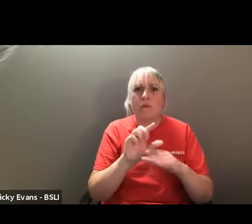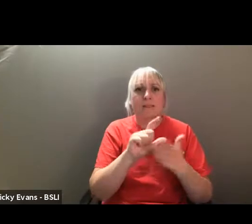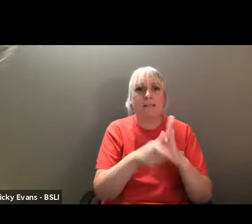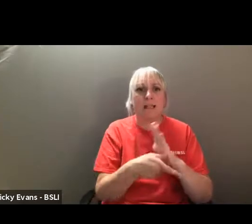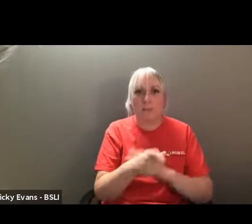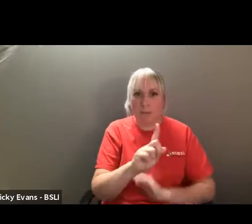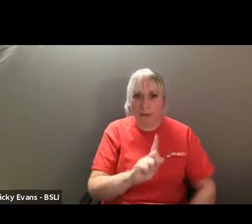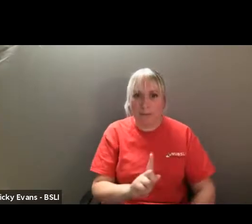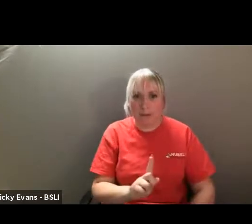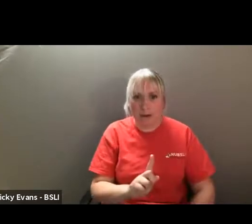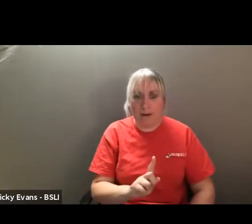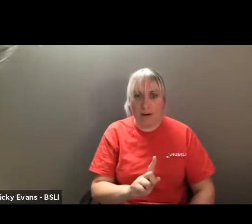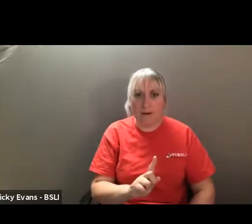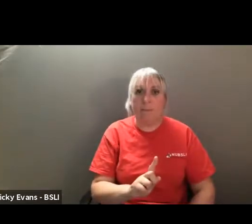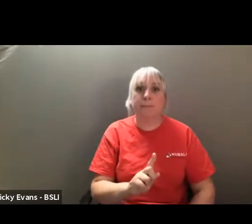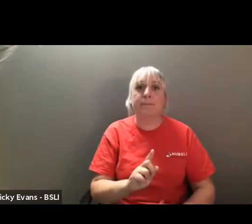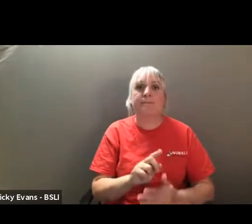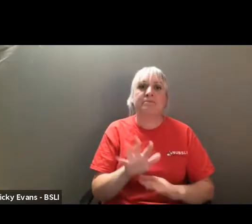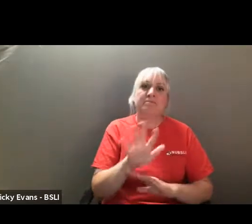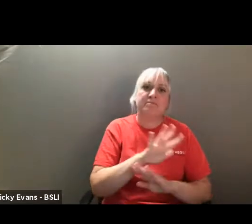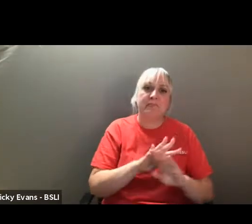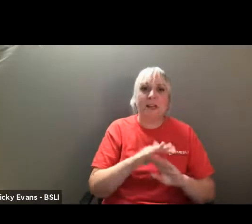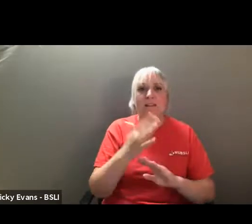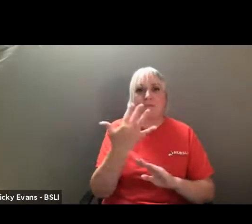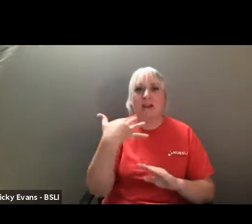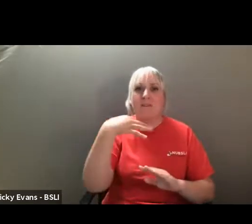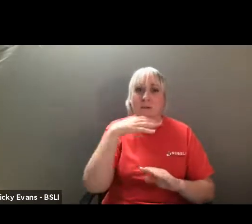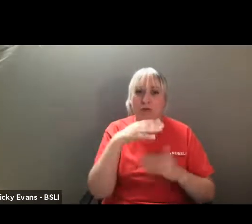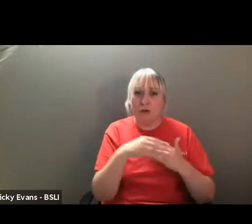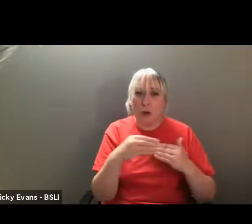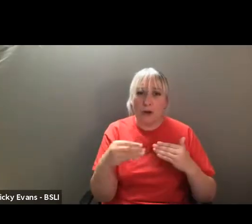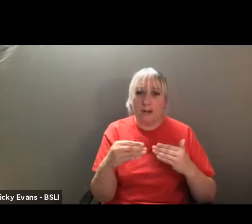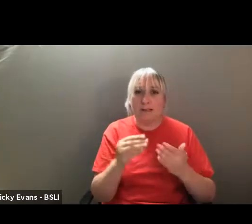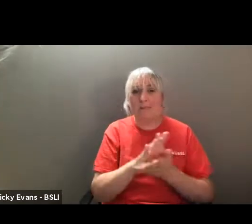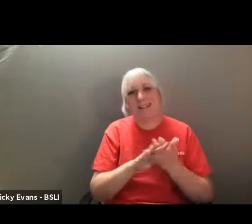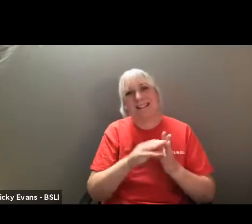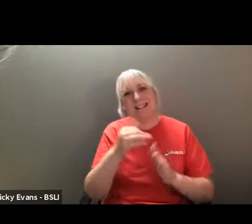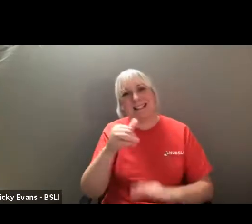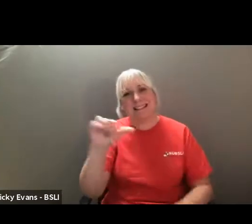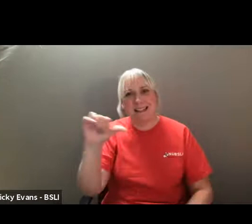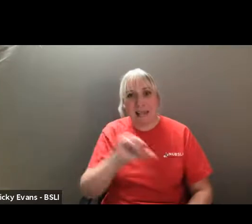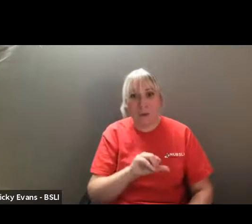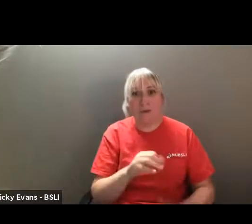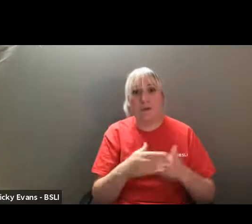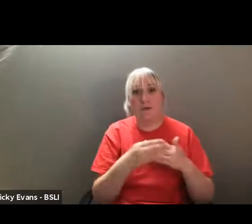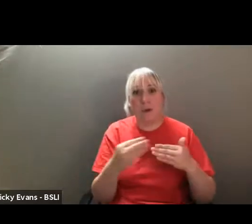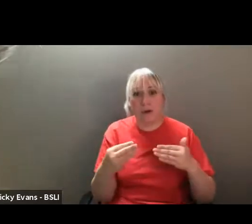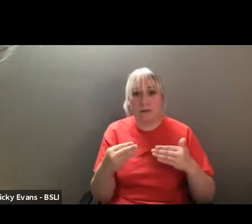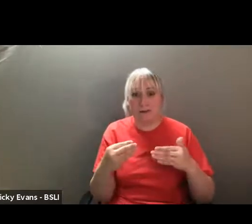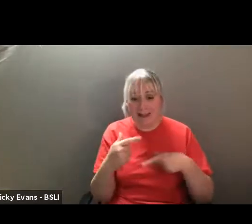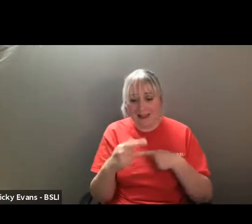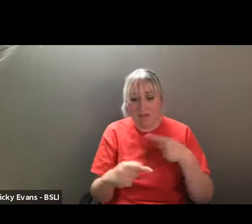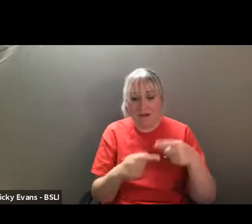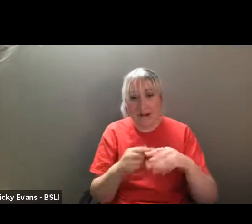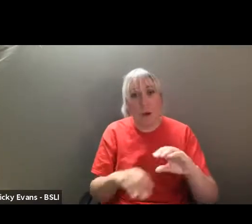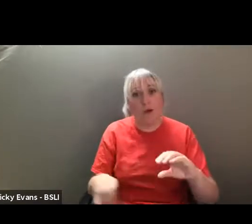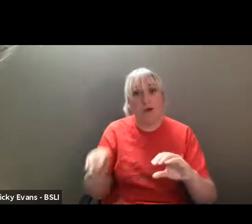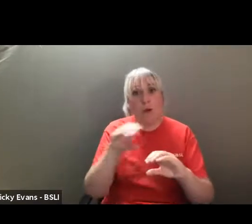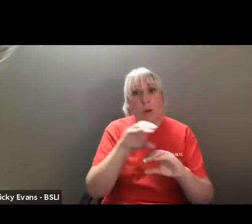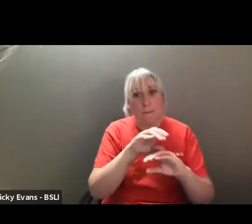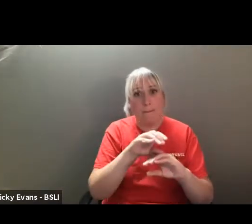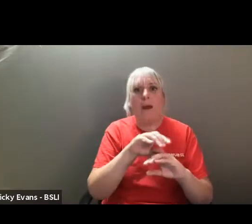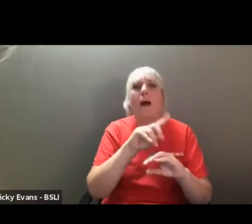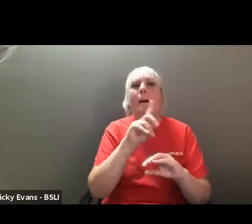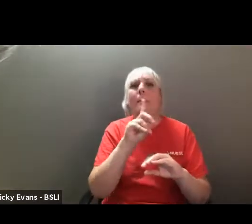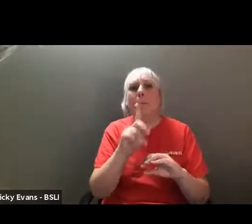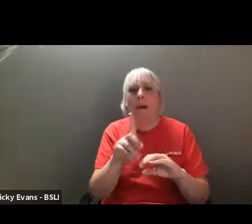that amounted to about $500 a month, so $6,000 a year on top of that, but there was a clawback